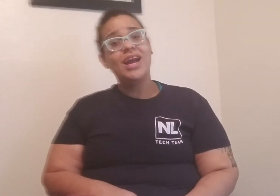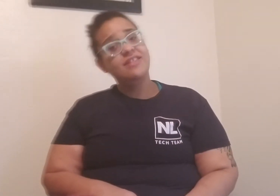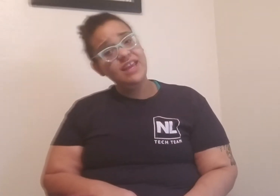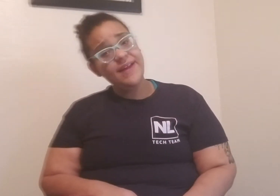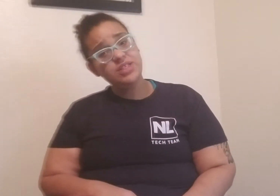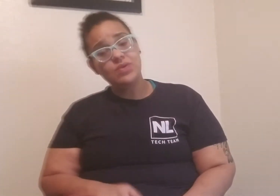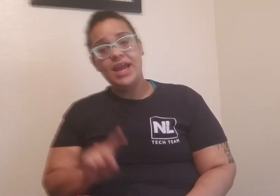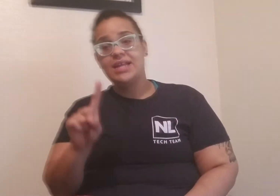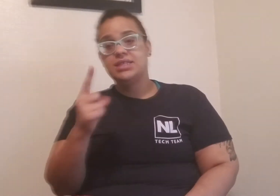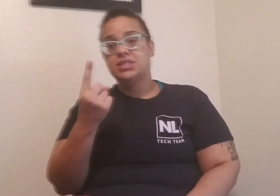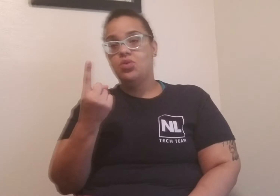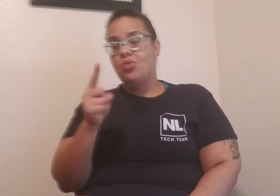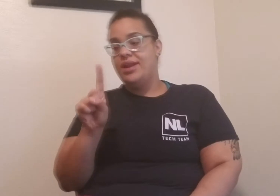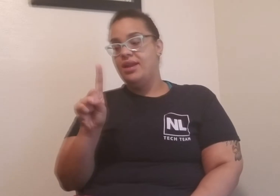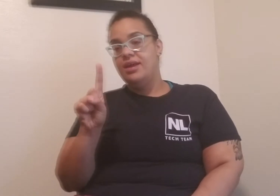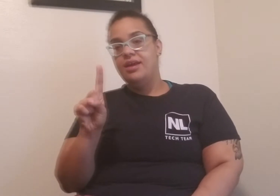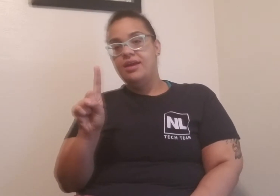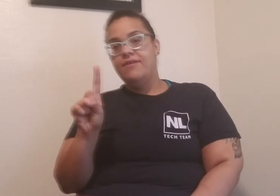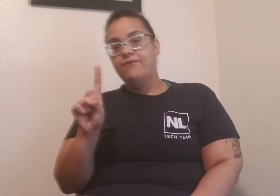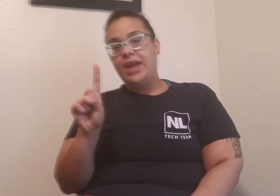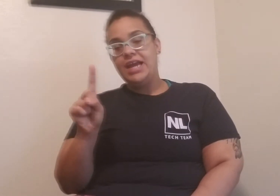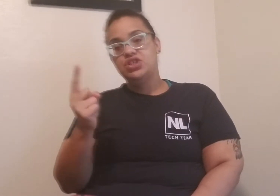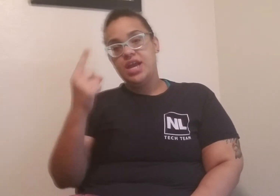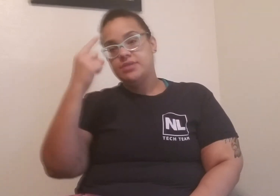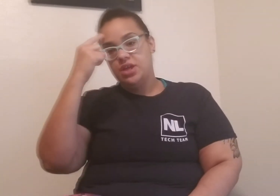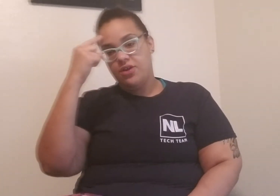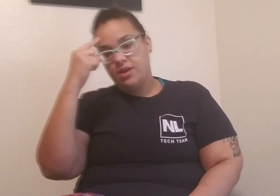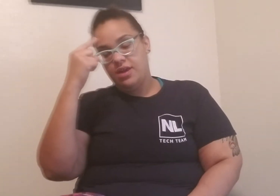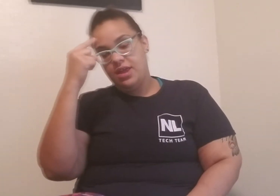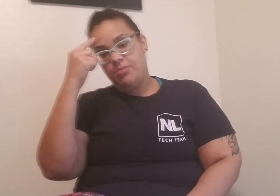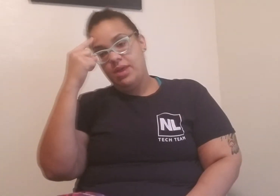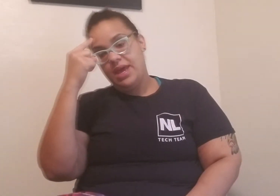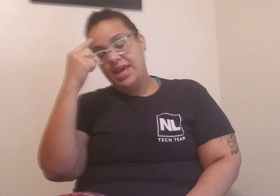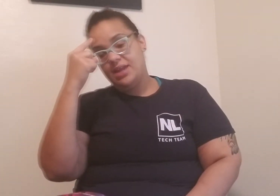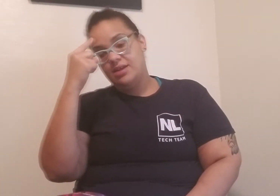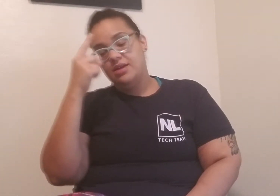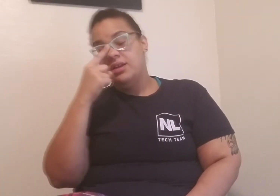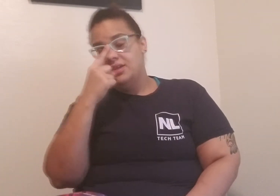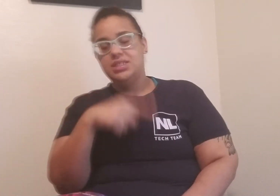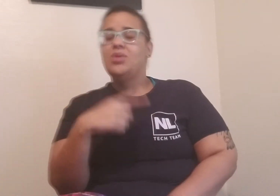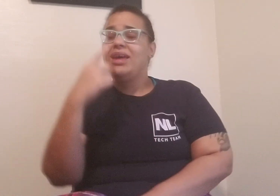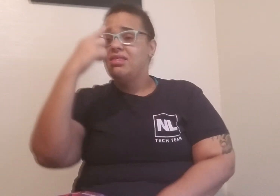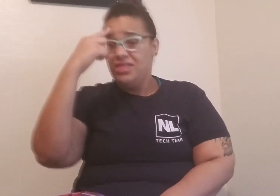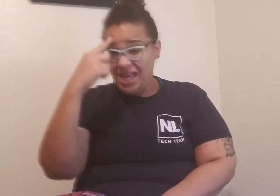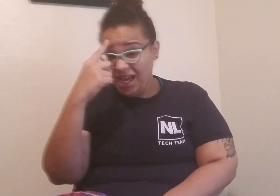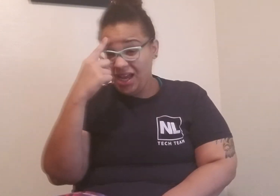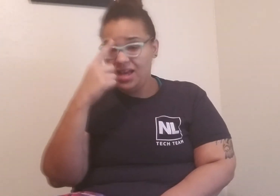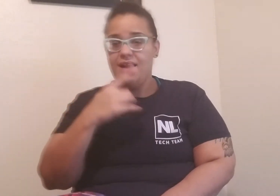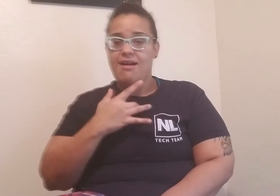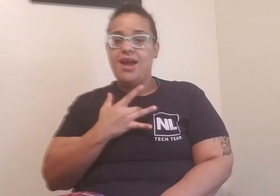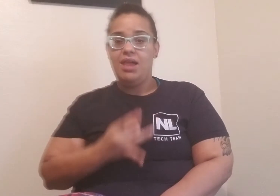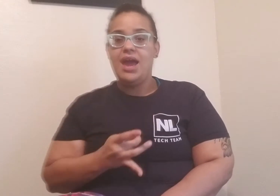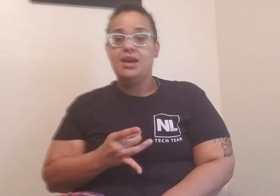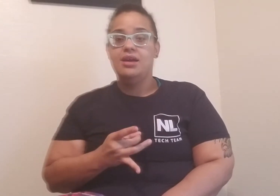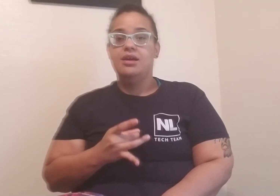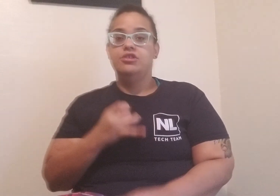think that's right, it's just the one hand shape to your head. So I think I like